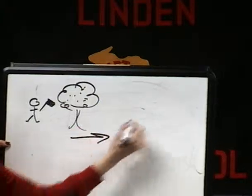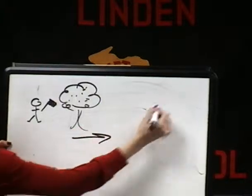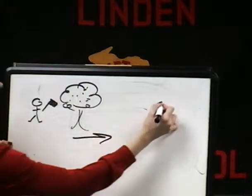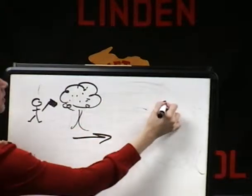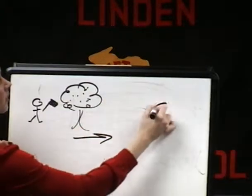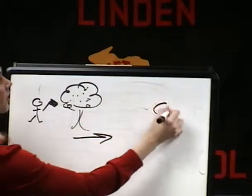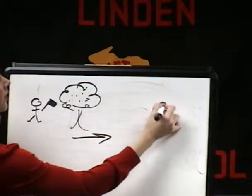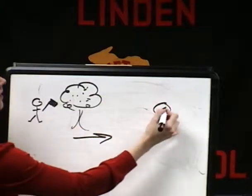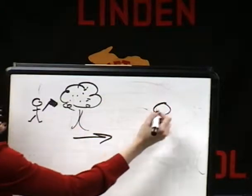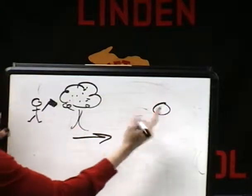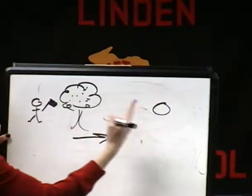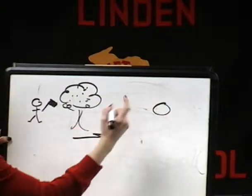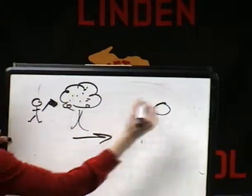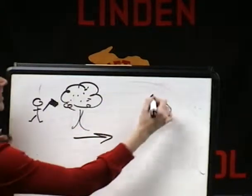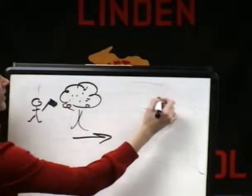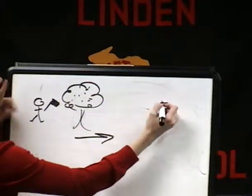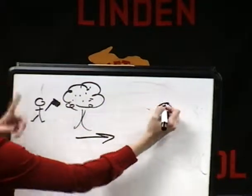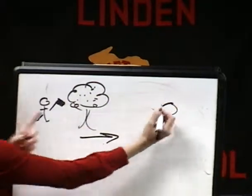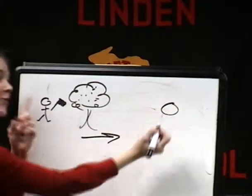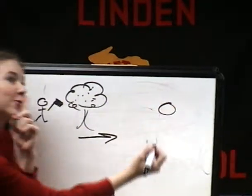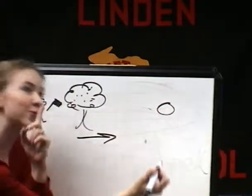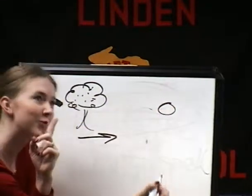Like what they put on the street. Deforestation.